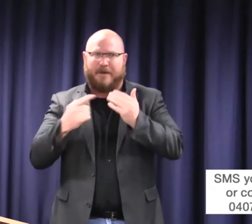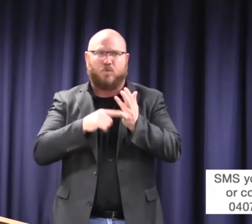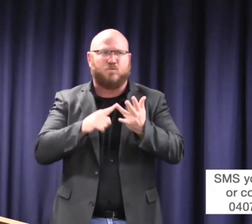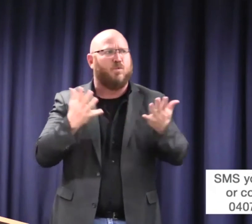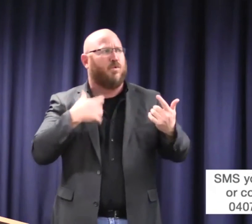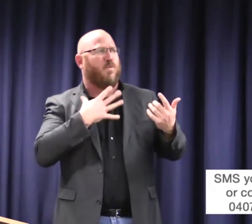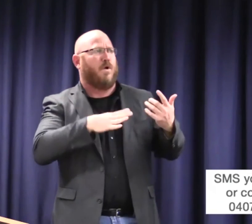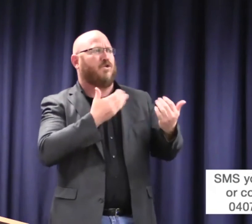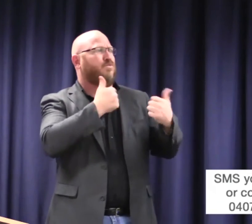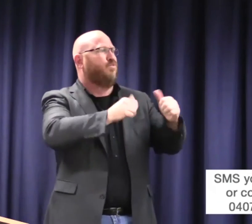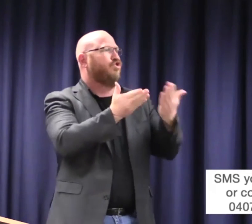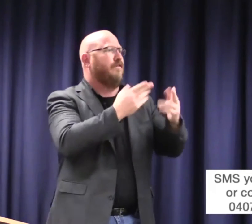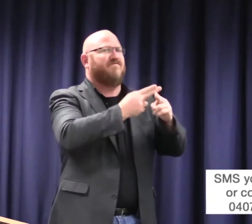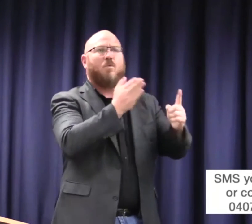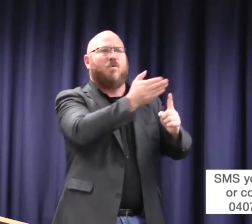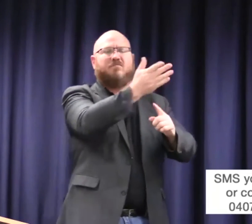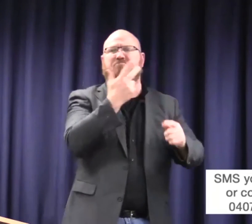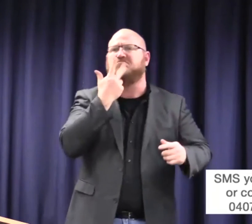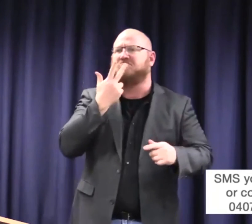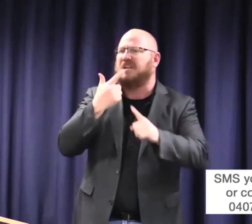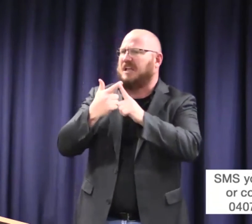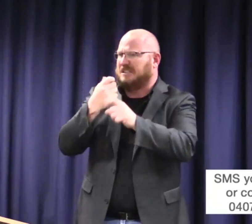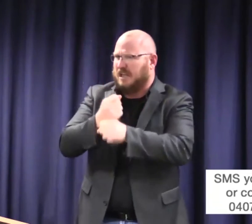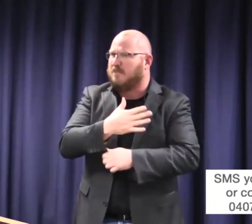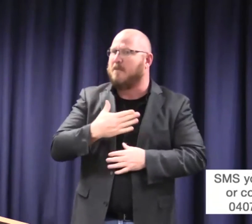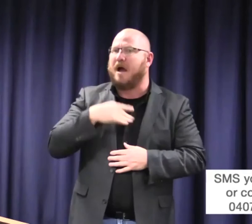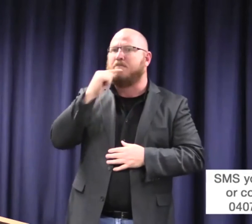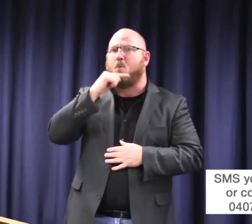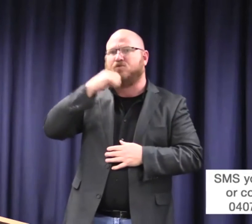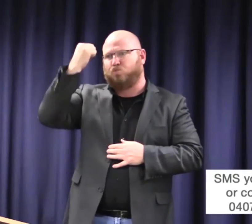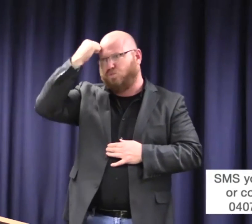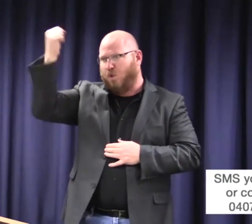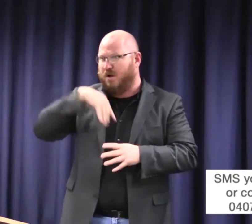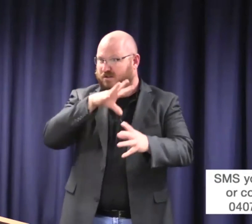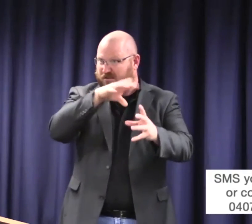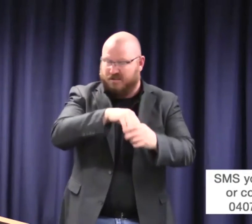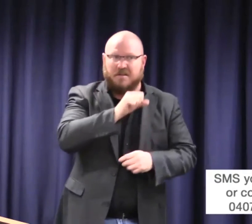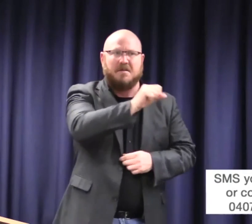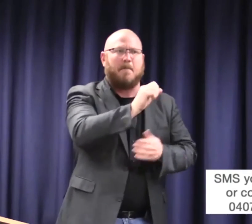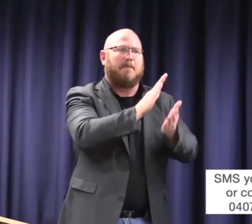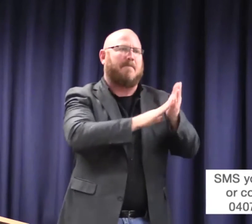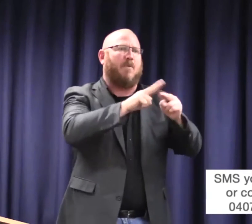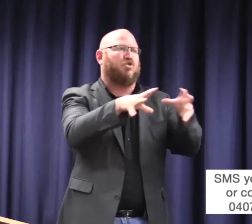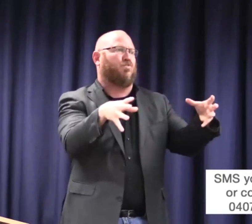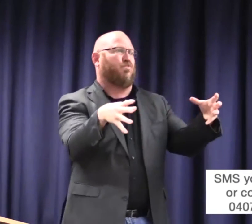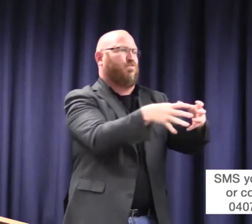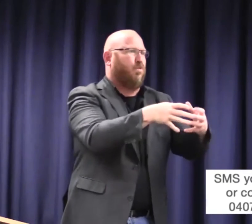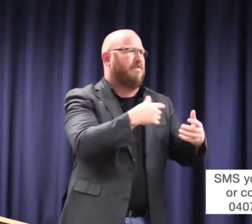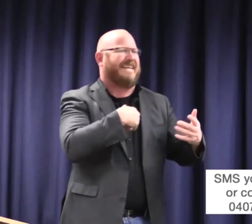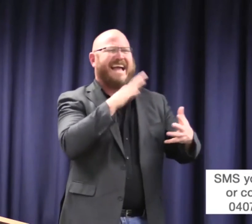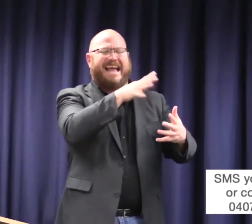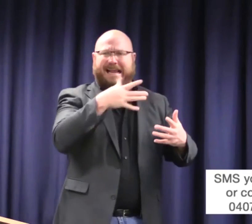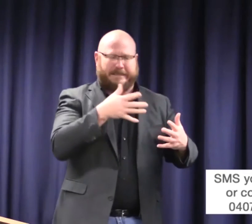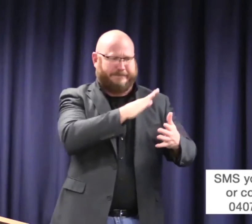NDIS, because they're an essential service. For example, my son is involved with his